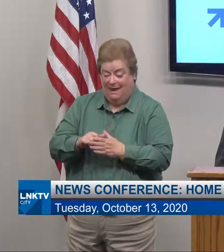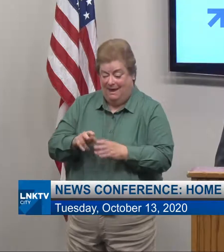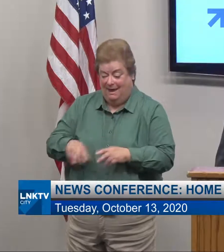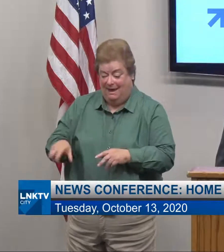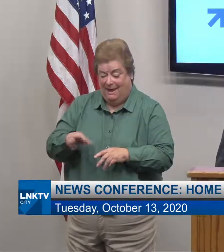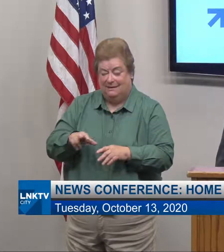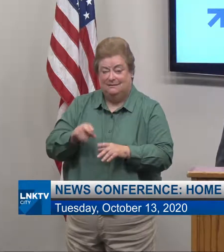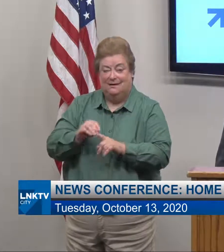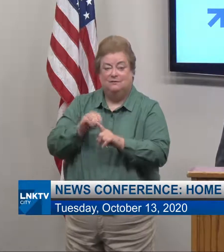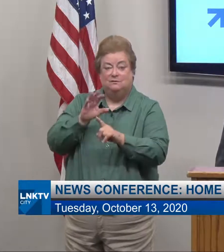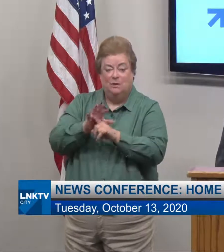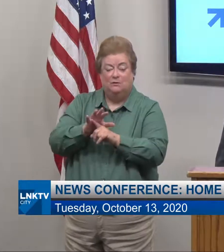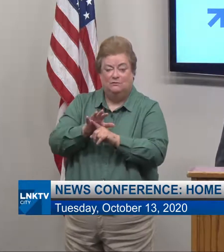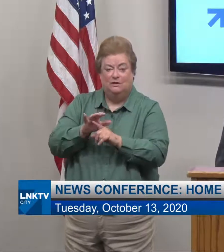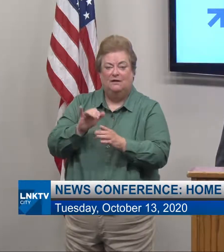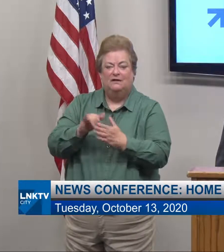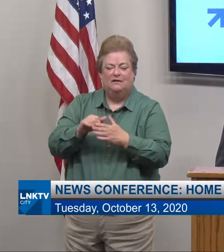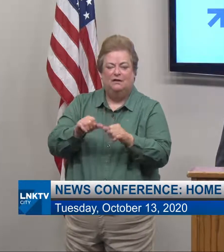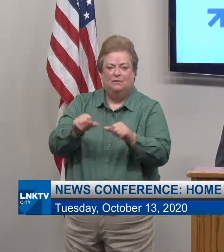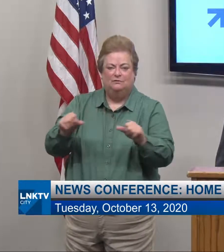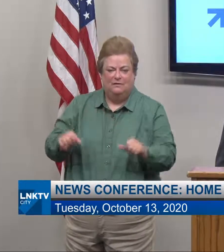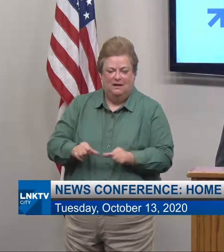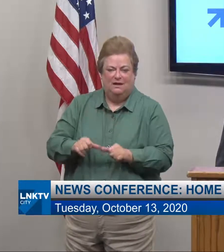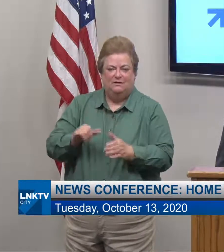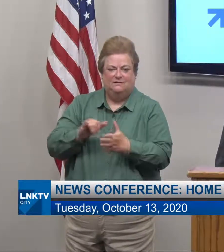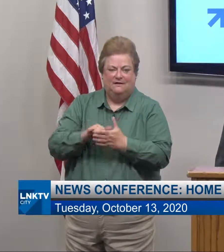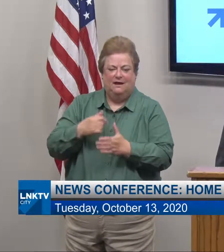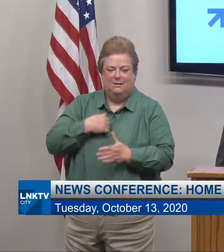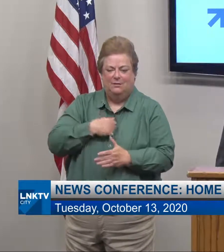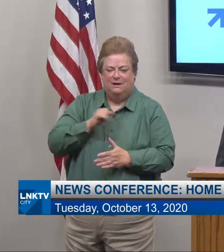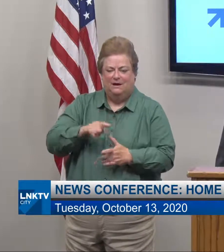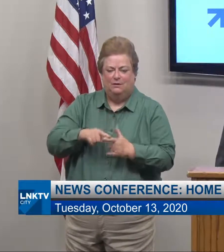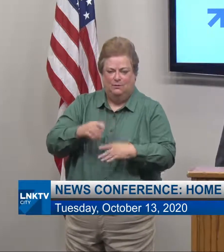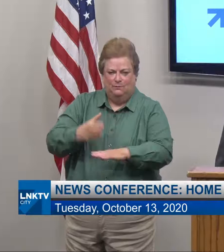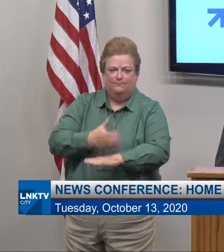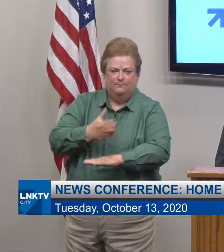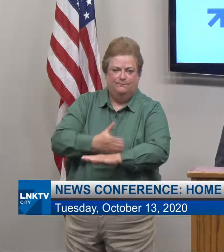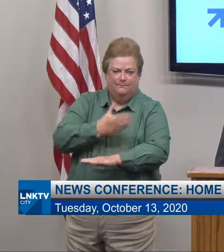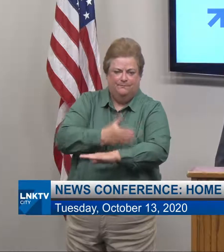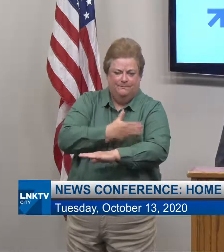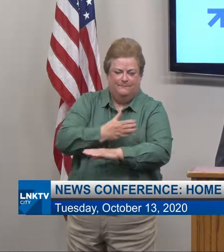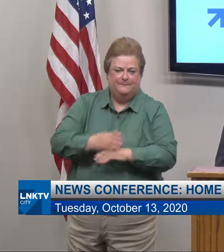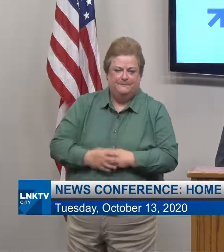are areas that we need to remediate.